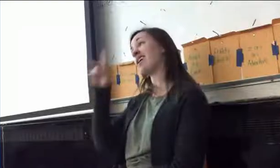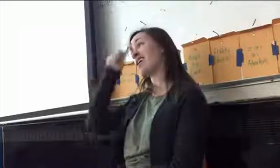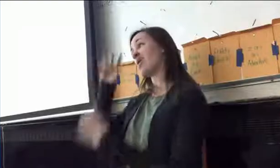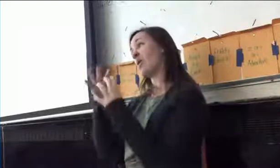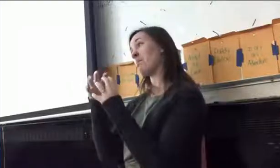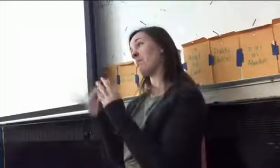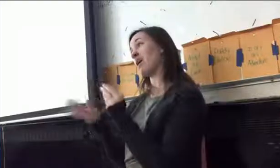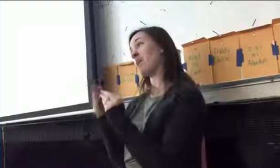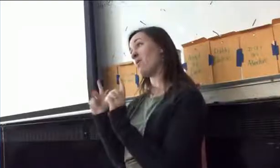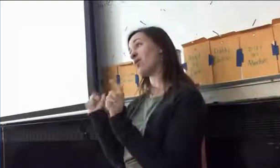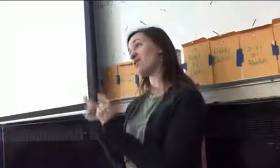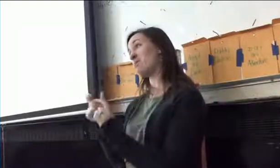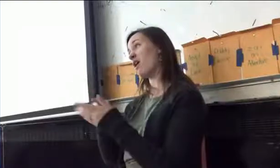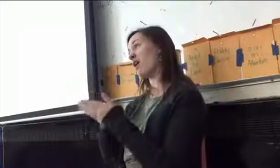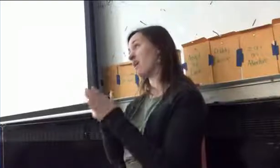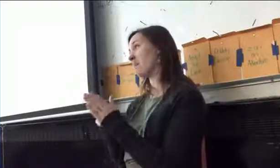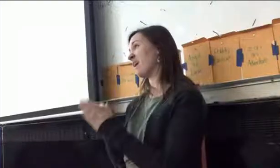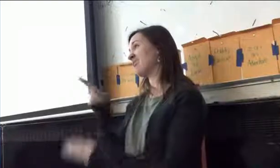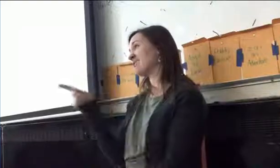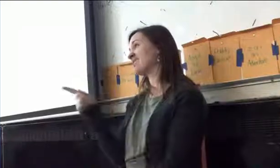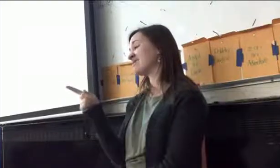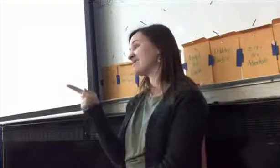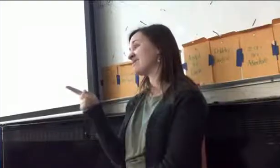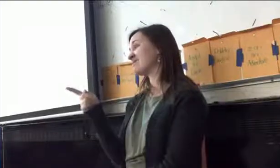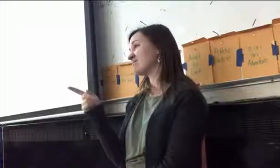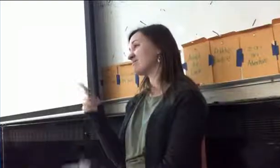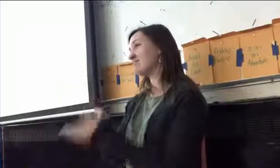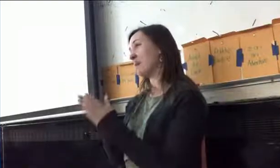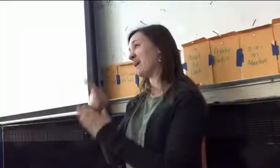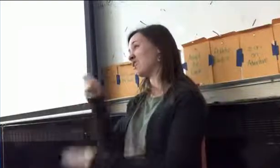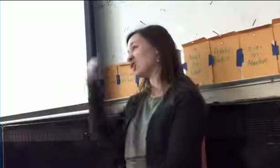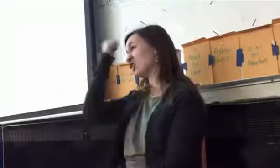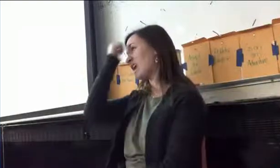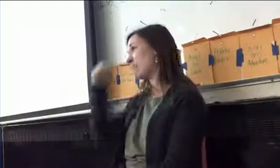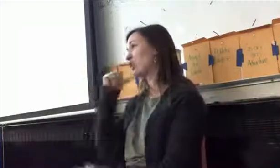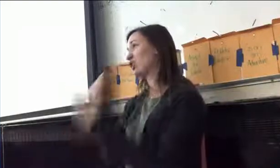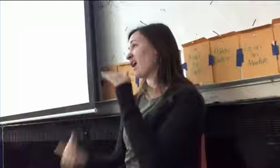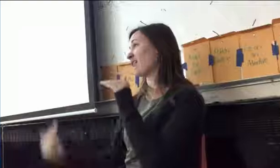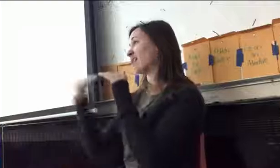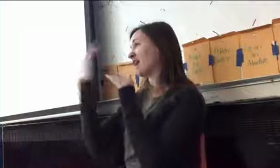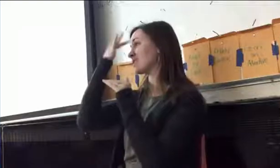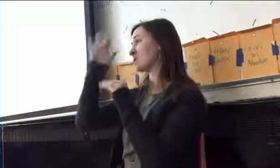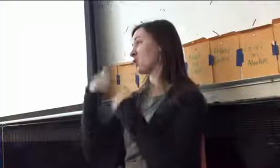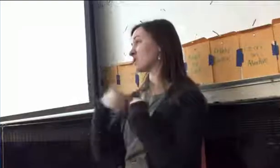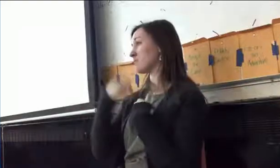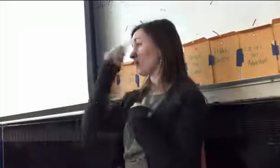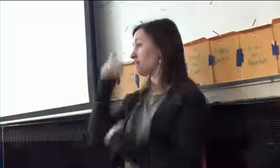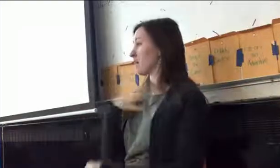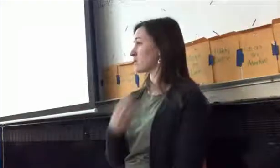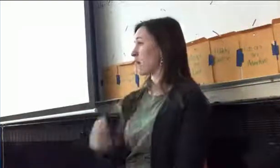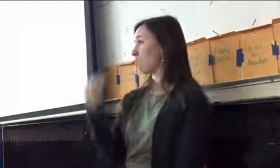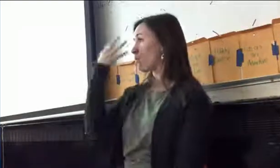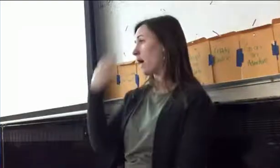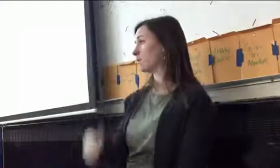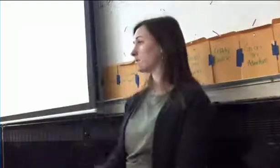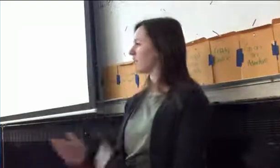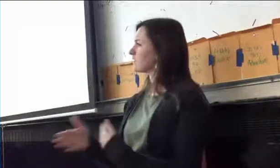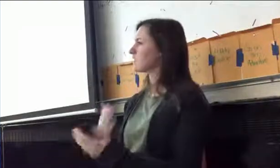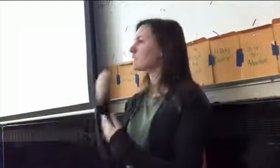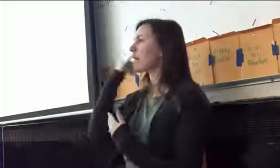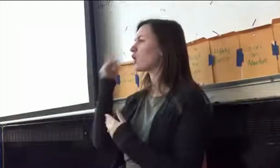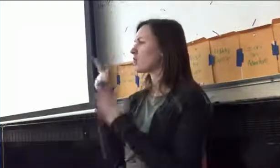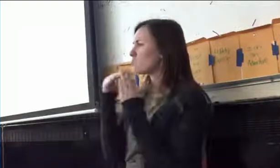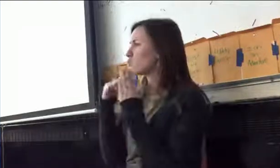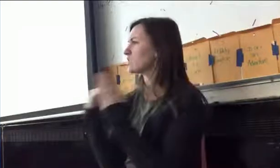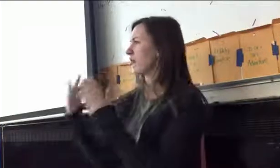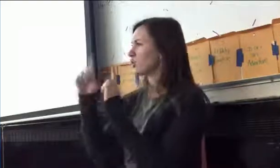not as smart or as advanced as I am because I am white. And it does not matter how hard you study. It doesn't matter if you go to Harvard and get a